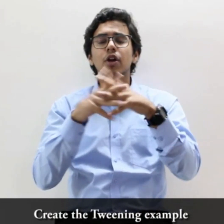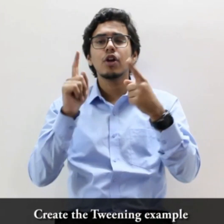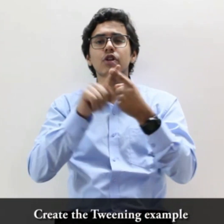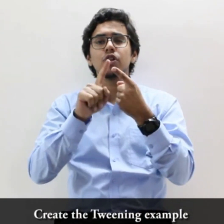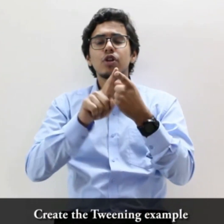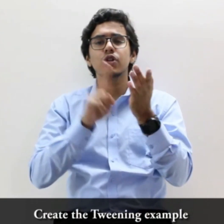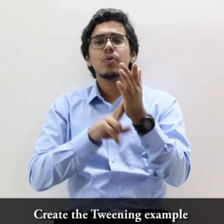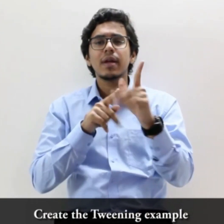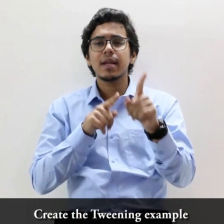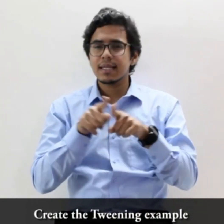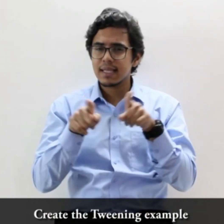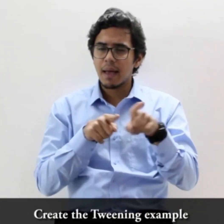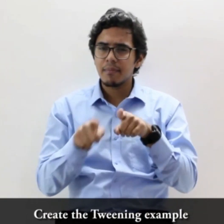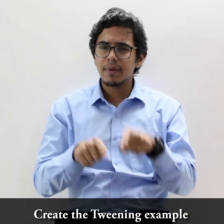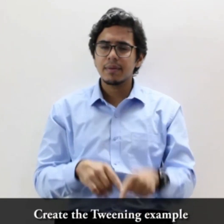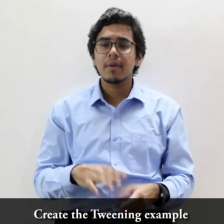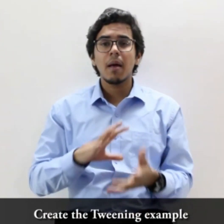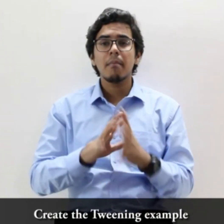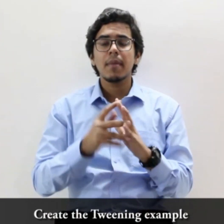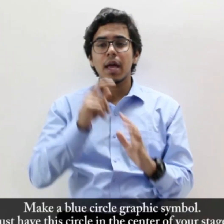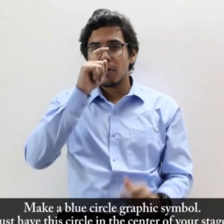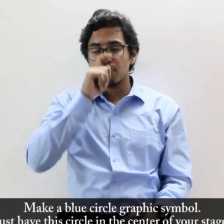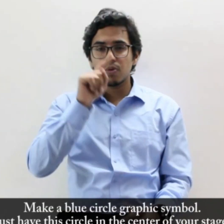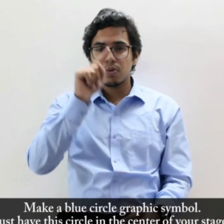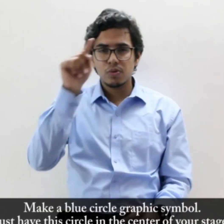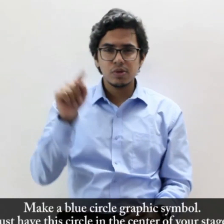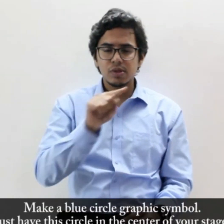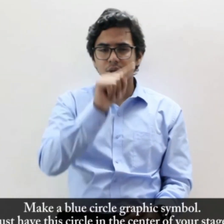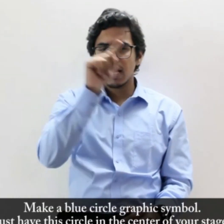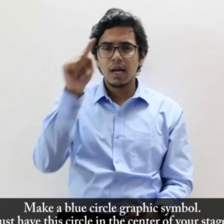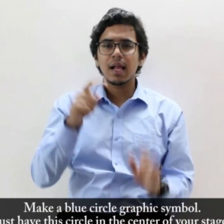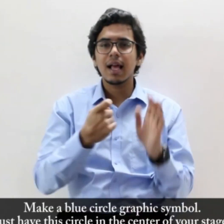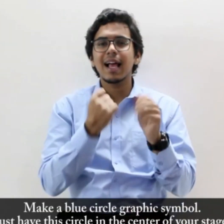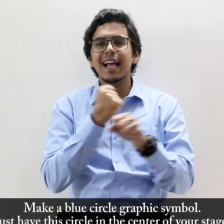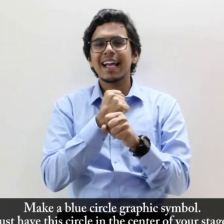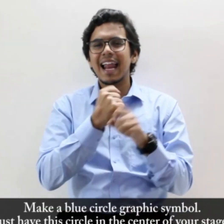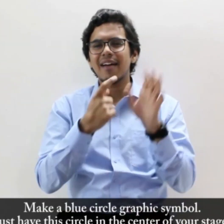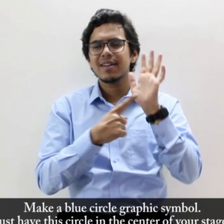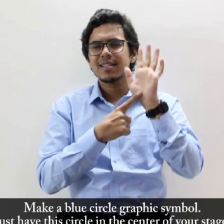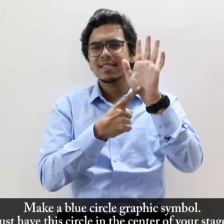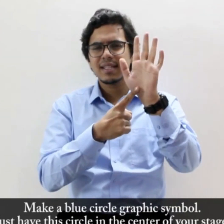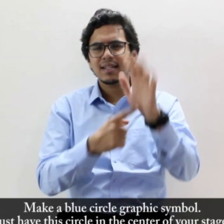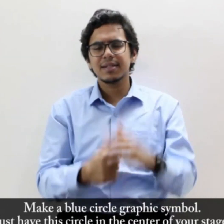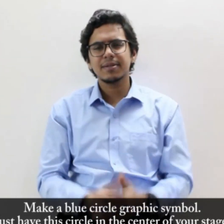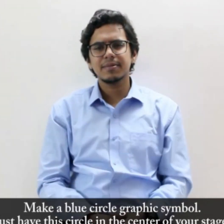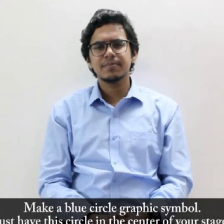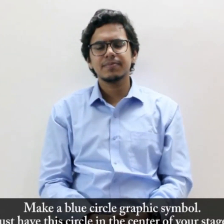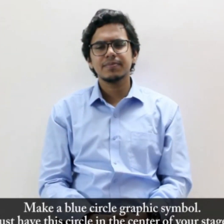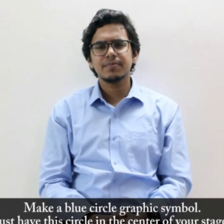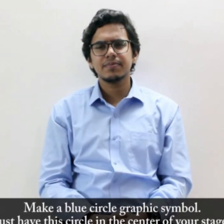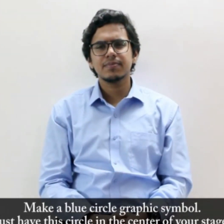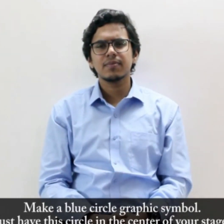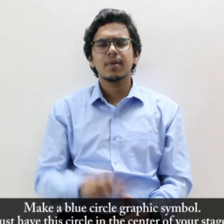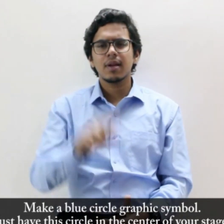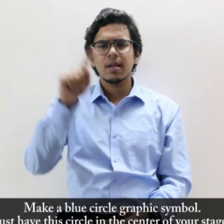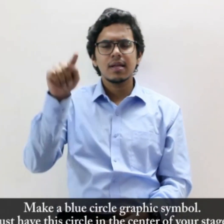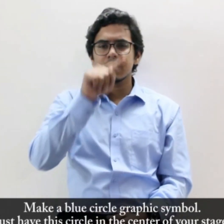Create the tweening example. Make a blue circle graphic symbol. Just have the circle in the center of